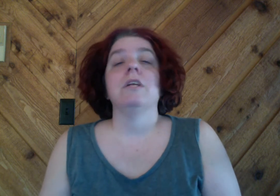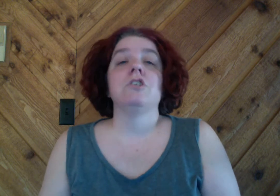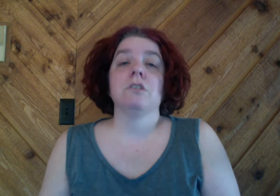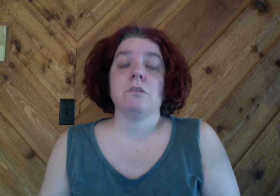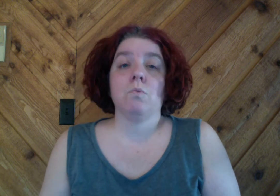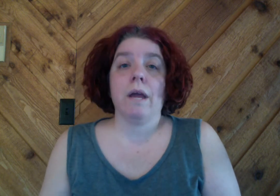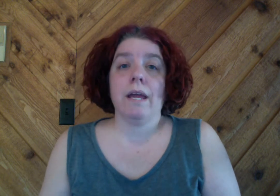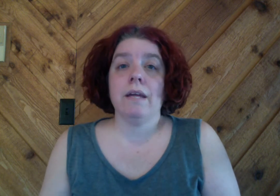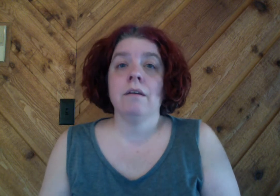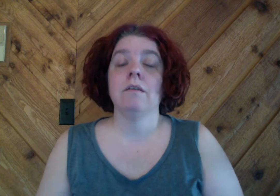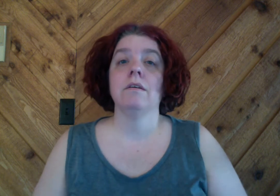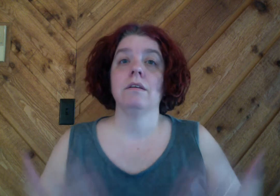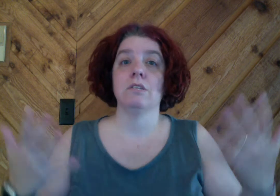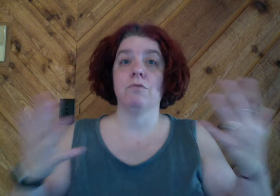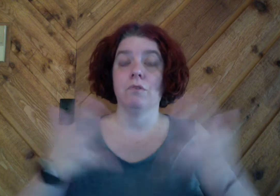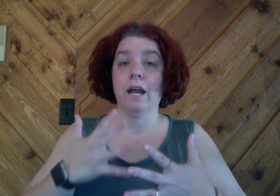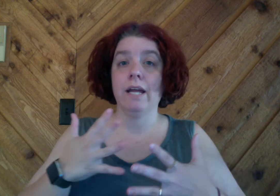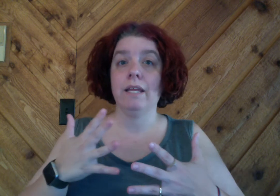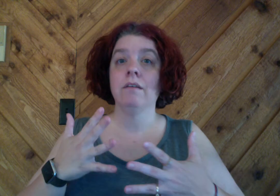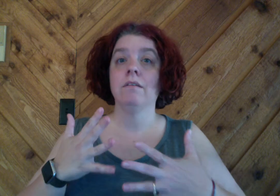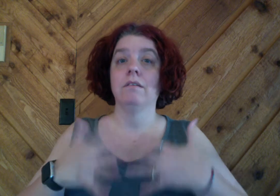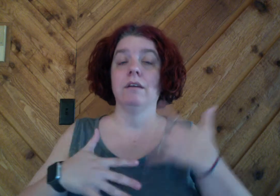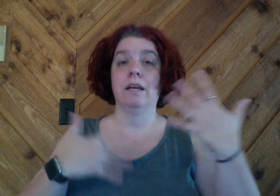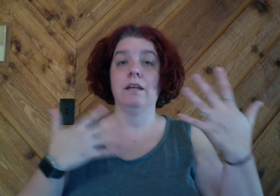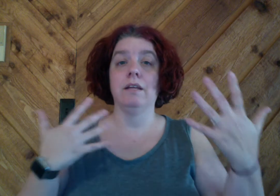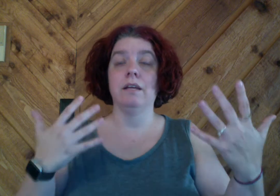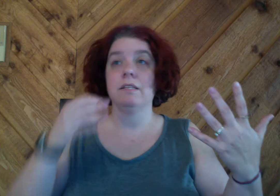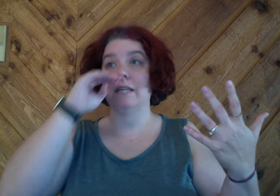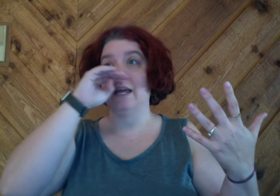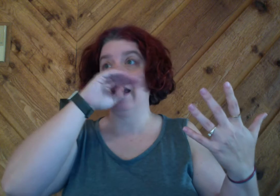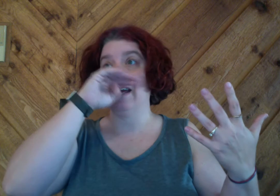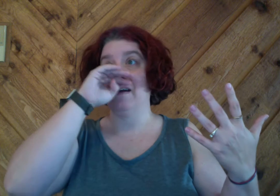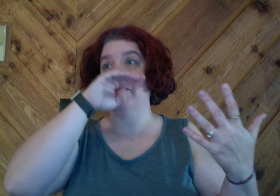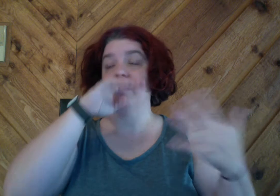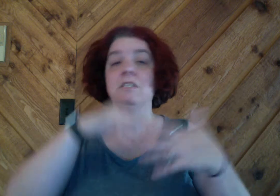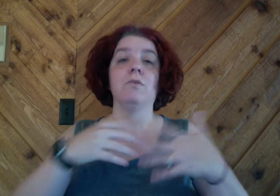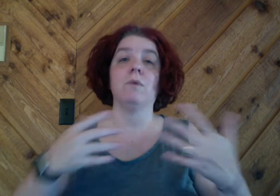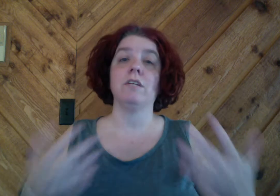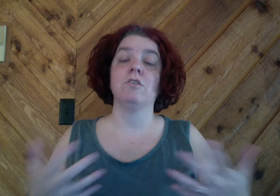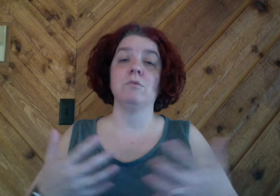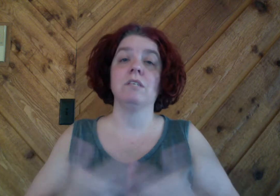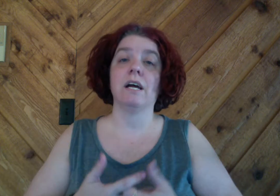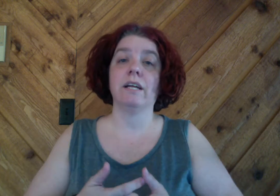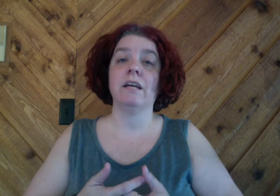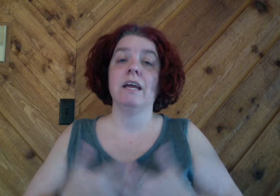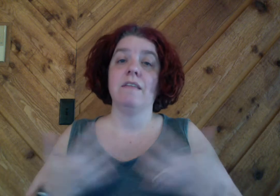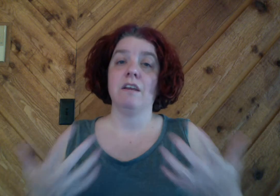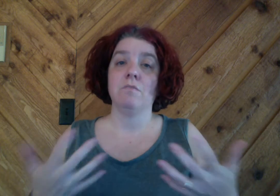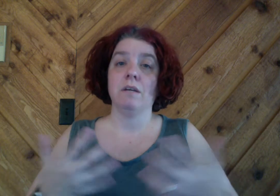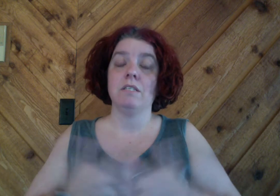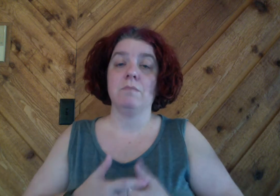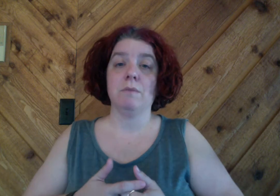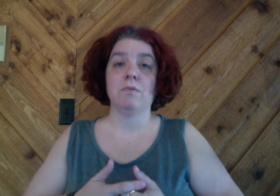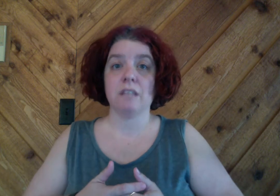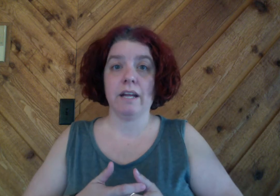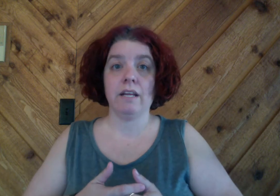just a way, it's a variety, and it's a different way to sign that you may see people signing. If you